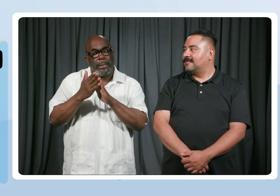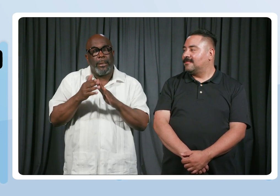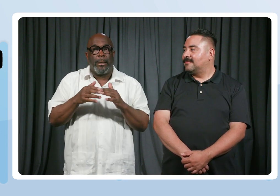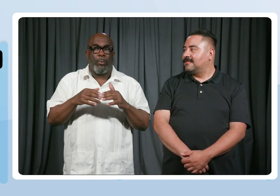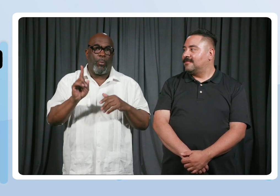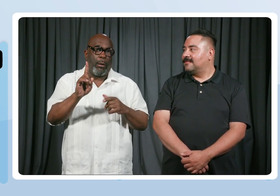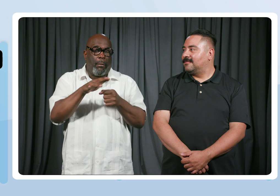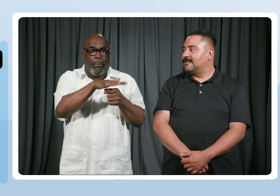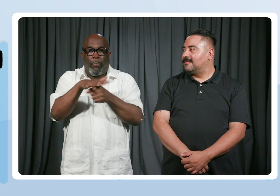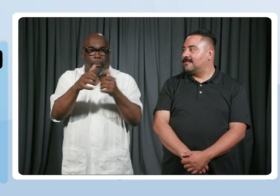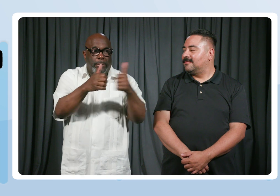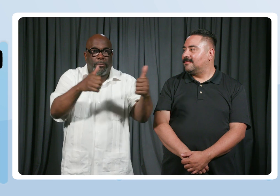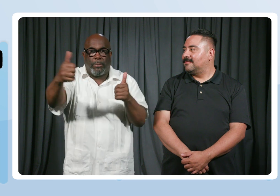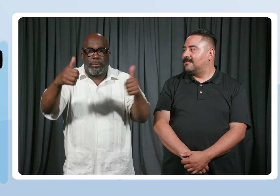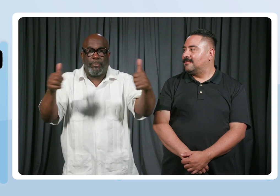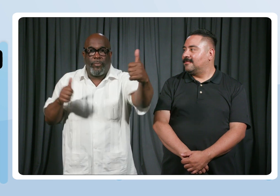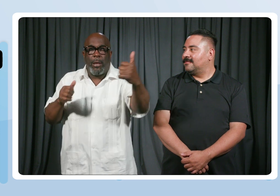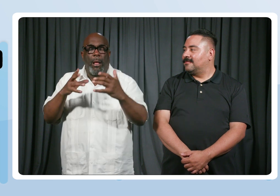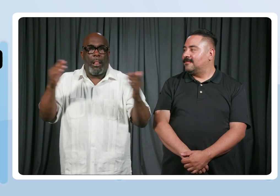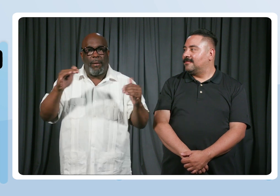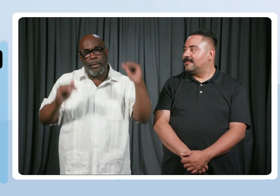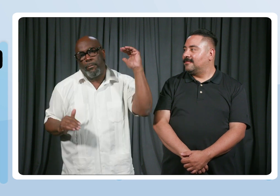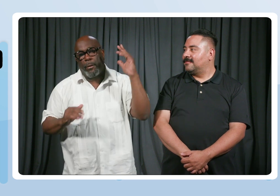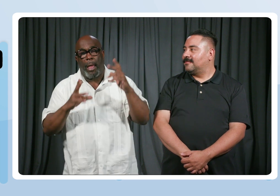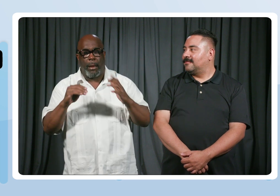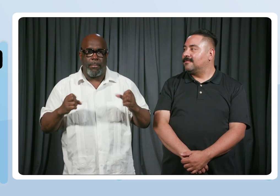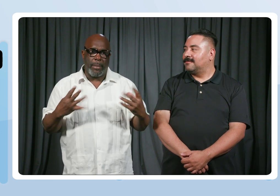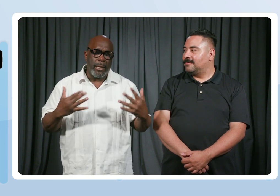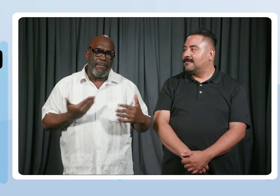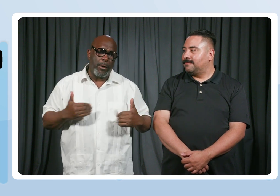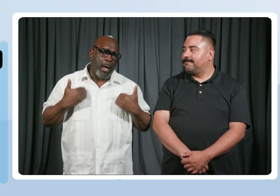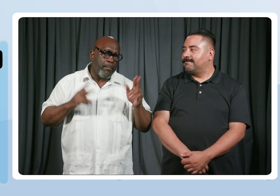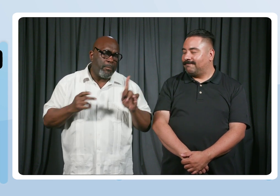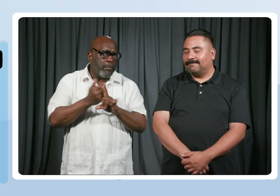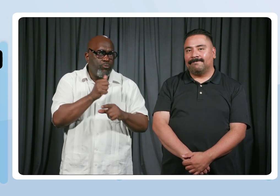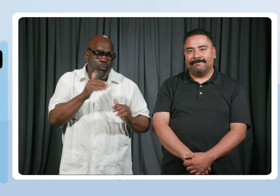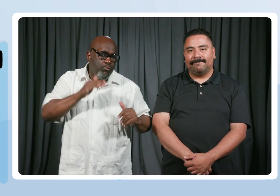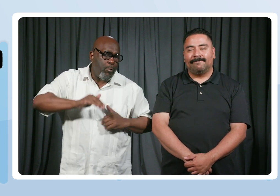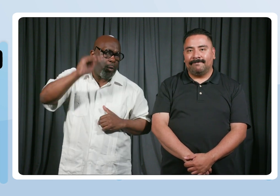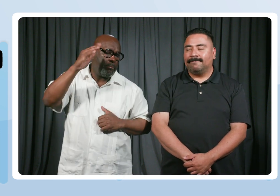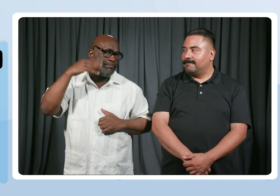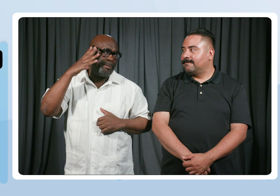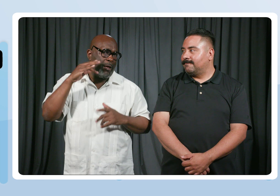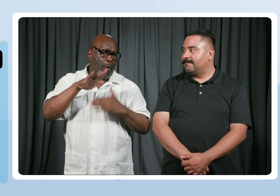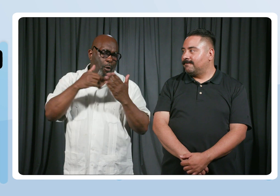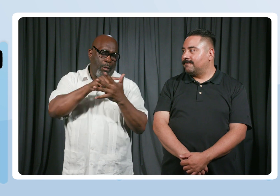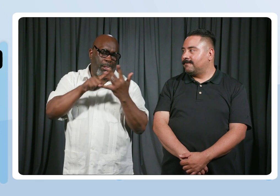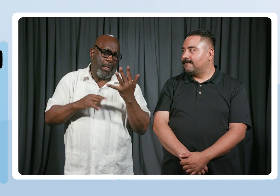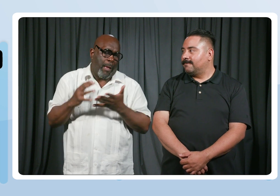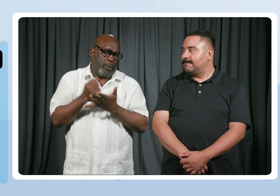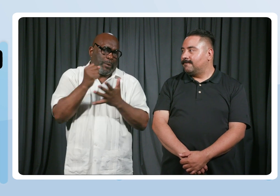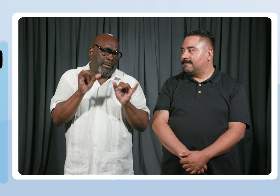great inequality, and some of our young people do not grow up with all of the opportunities that others have. And so